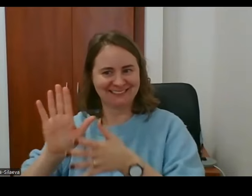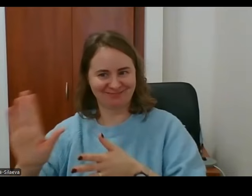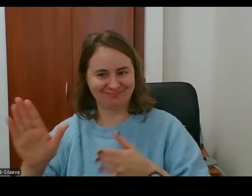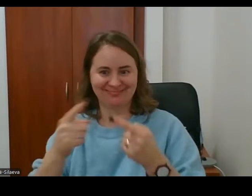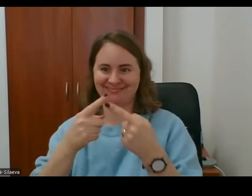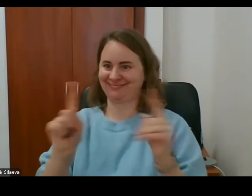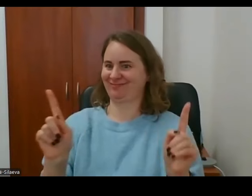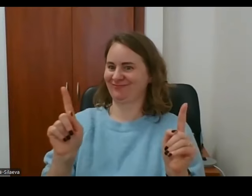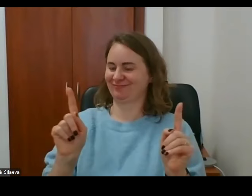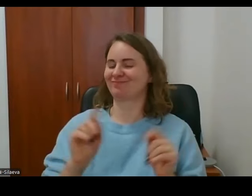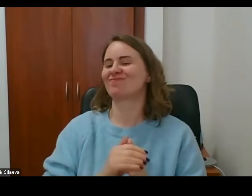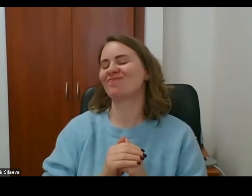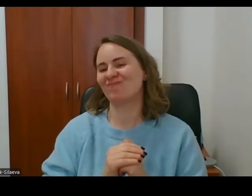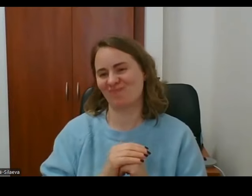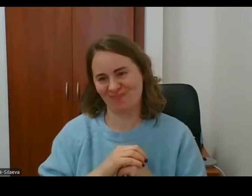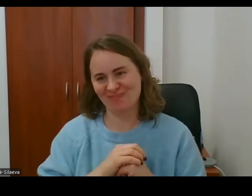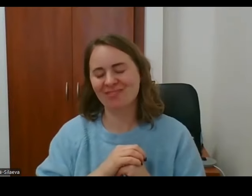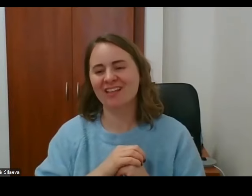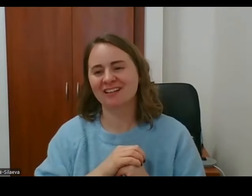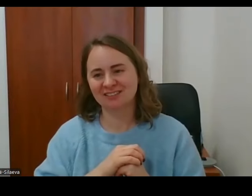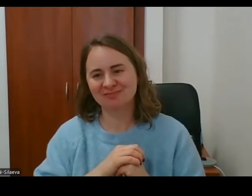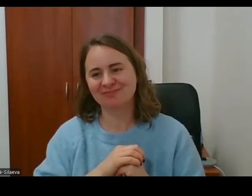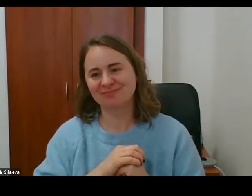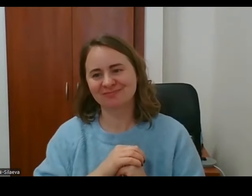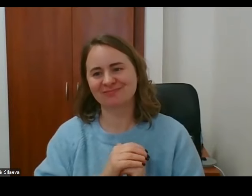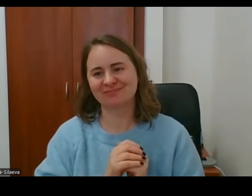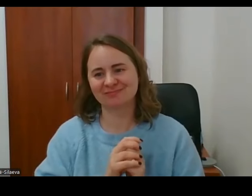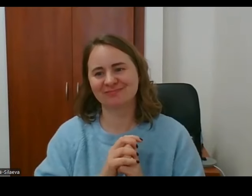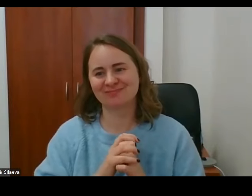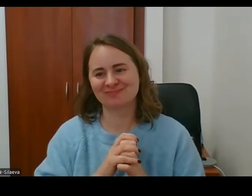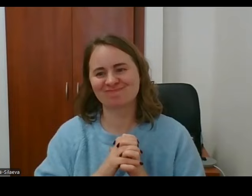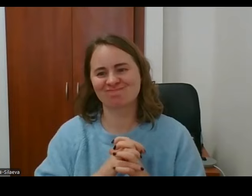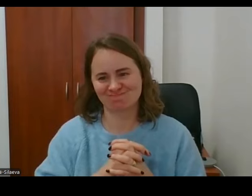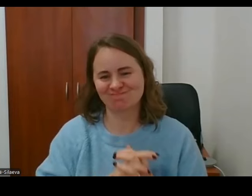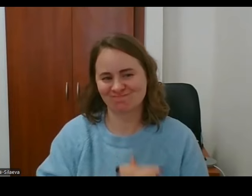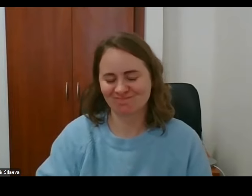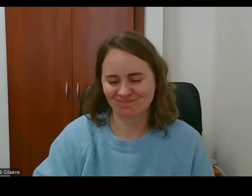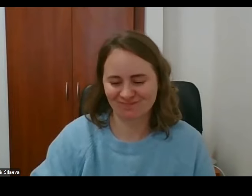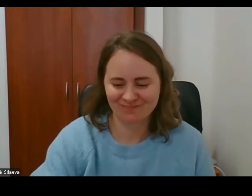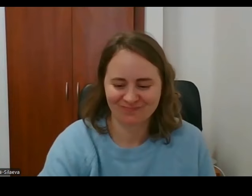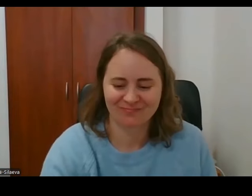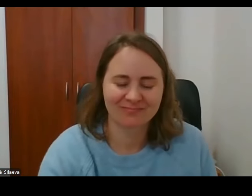and iconic. So these are the differences in modality.